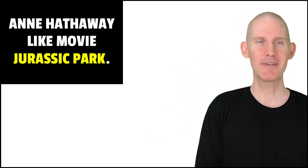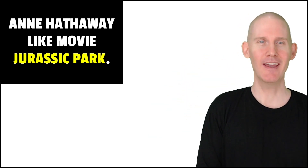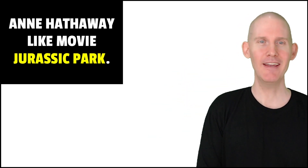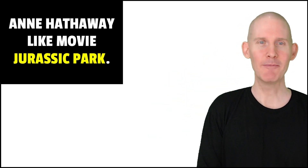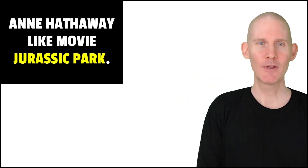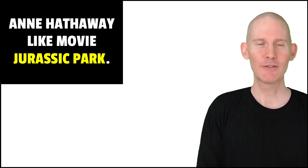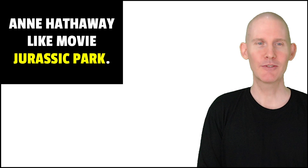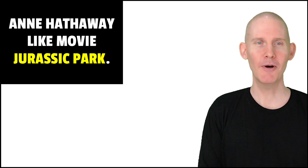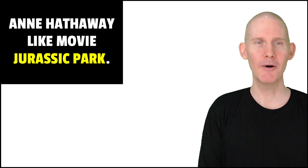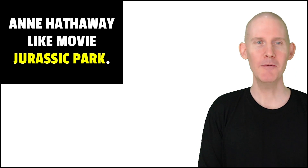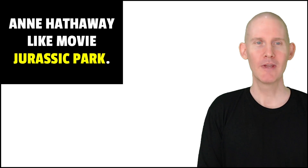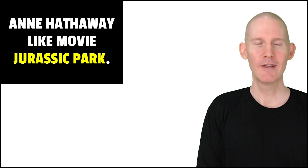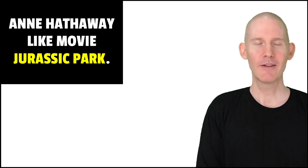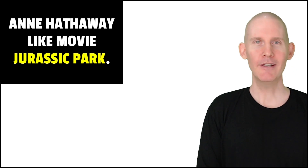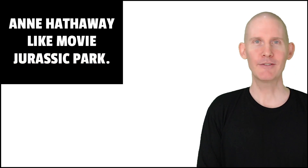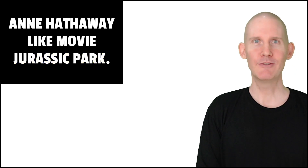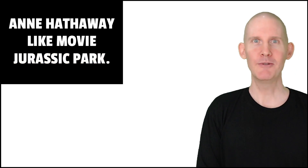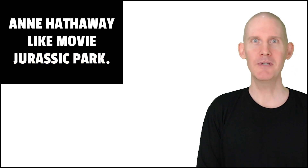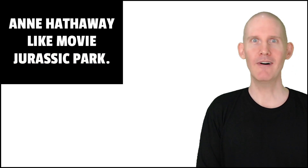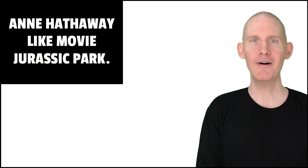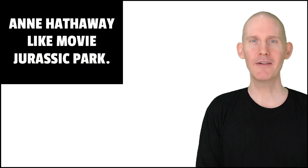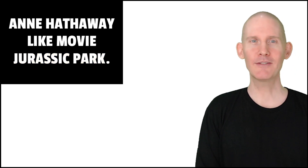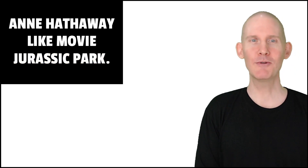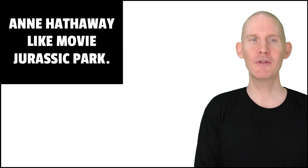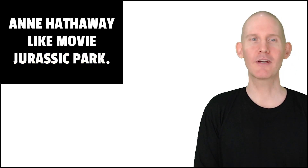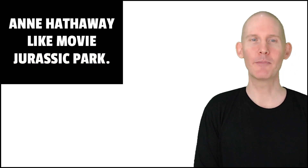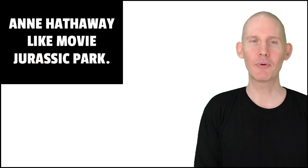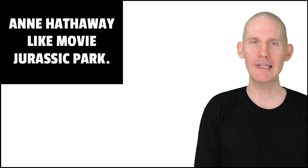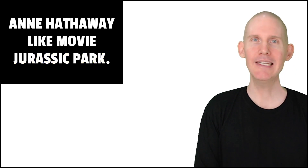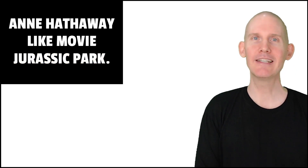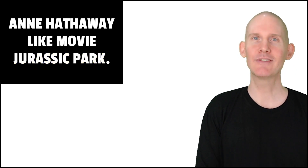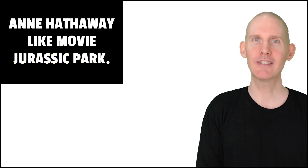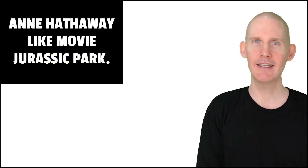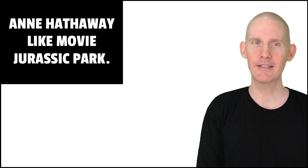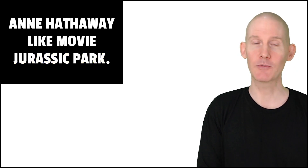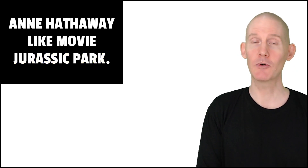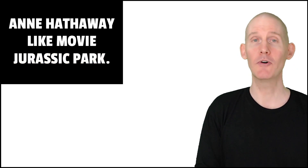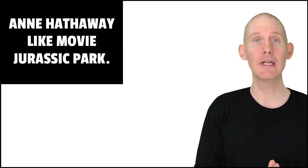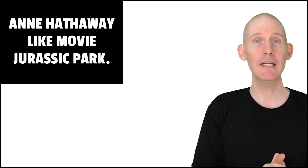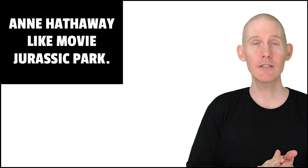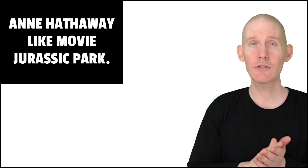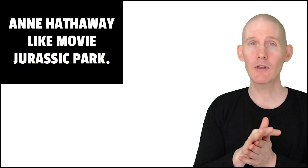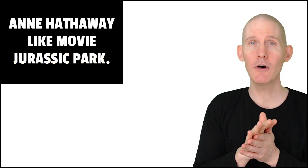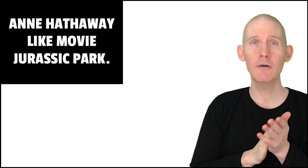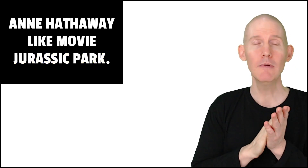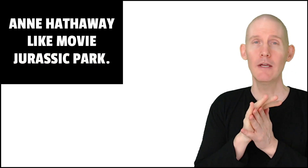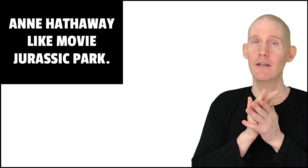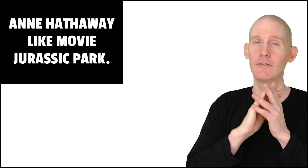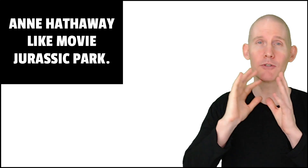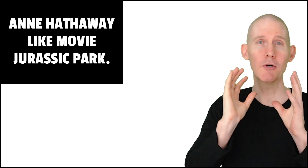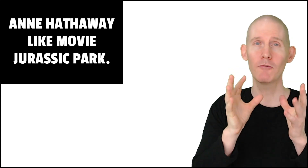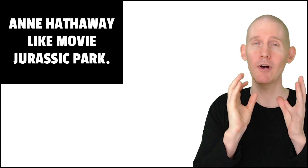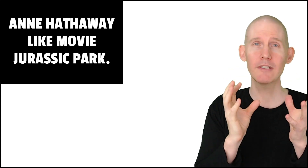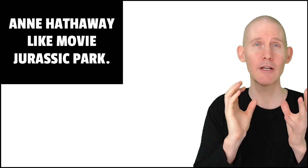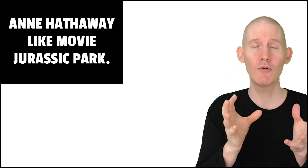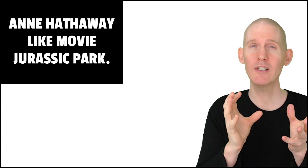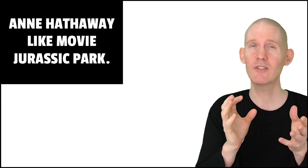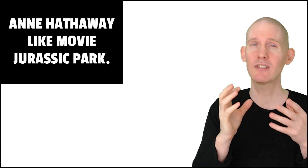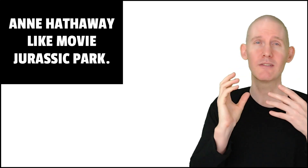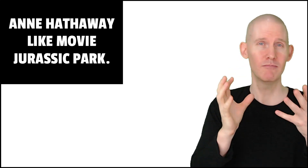Okay, so let's do it all. Let's do the complete sentence. We'll go nice and slow so you don't get rushed. Just, yeah,